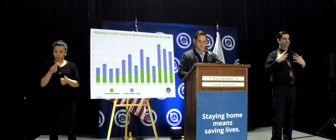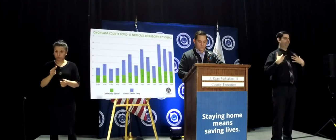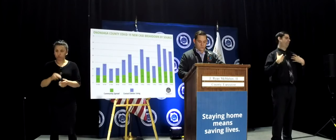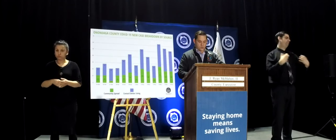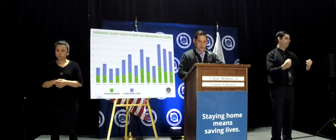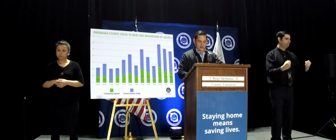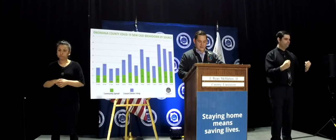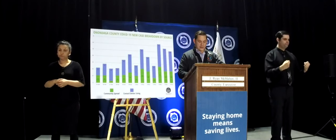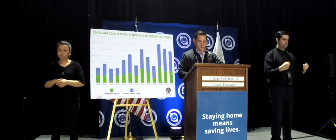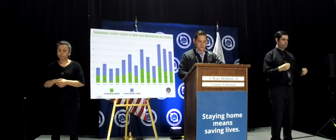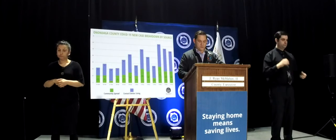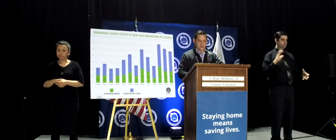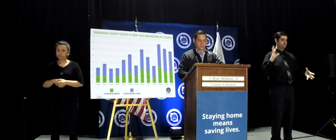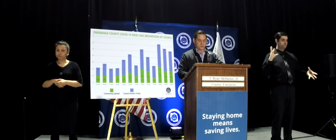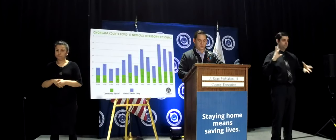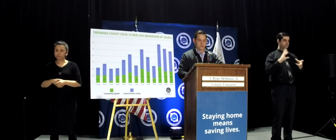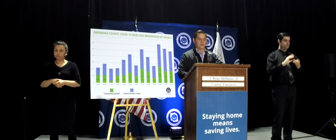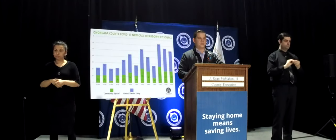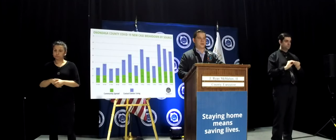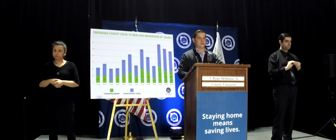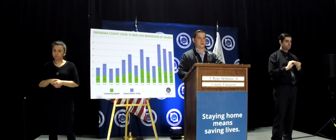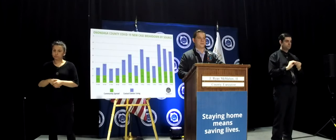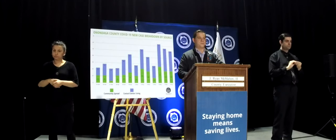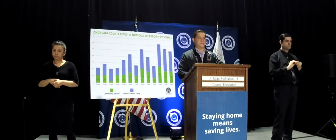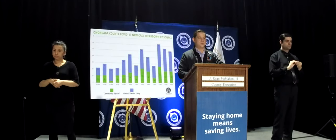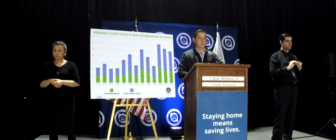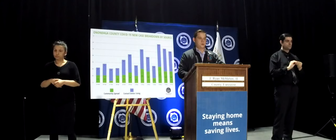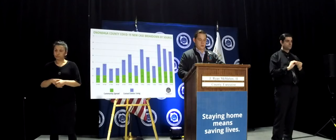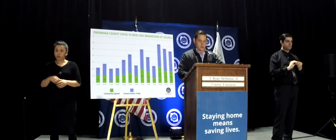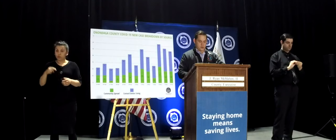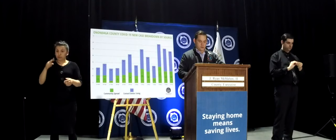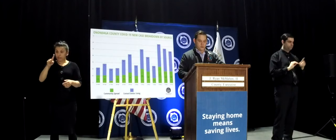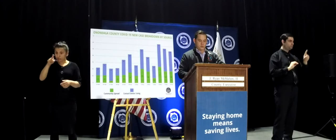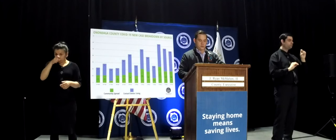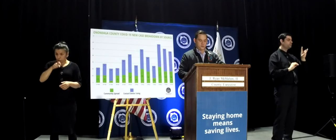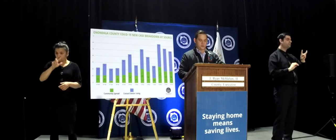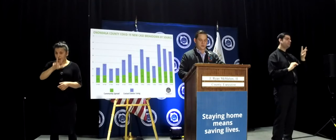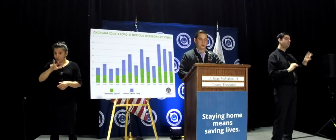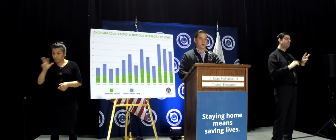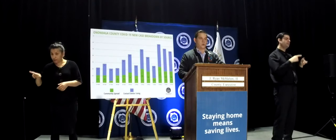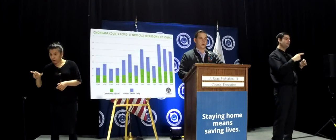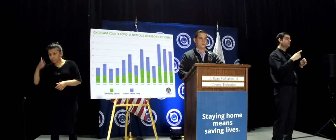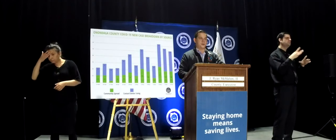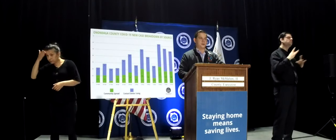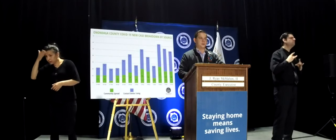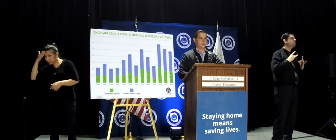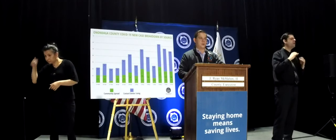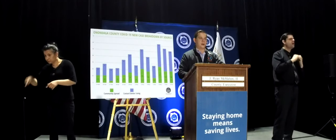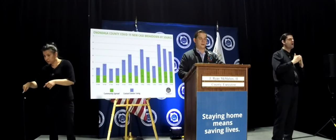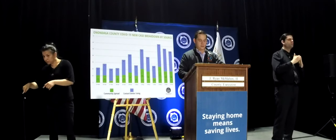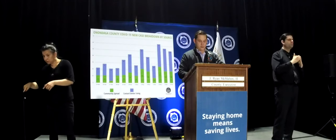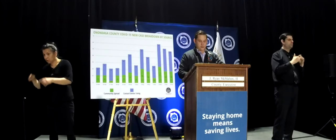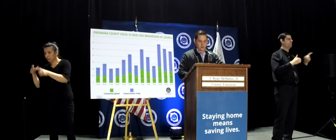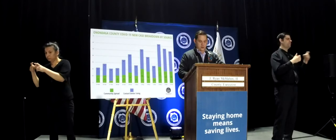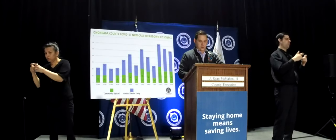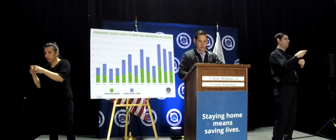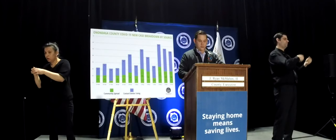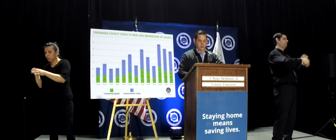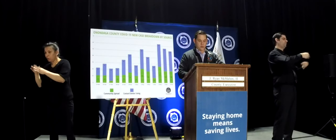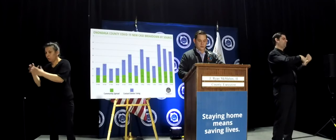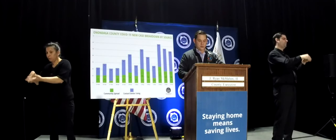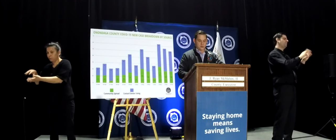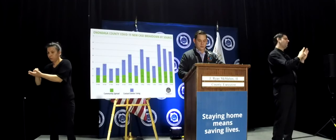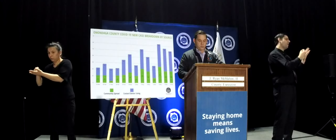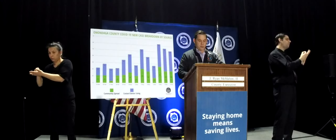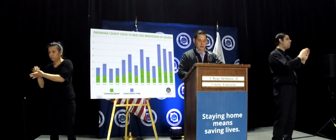are contacts. That's up 13 from yesterday. So these were individuals that were in a quarantine already,